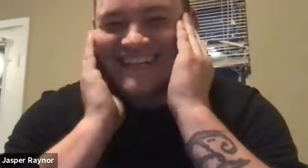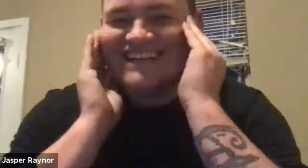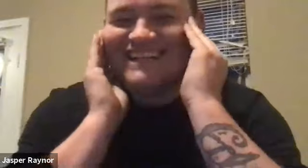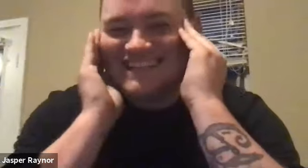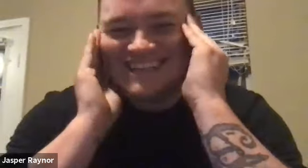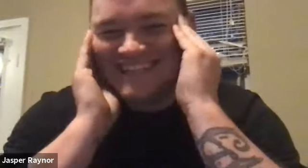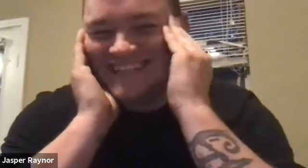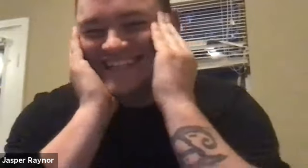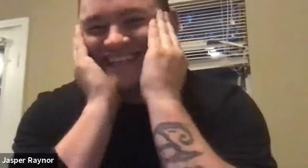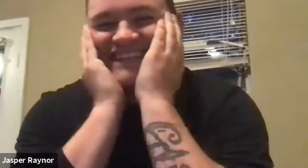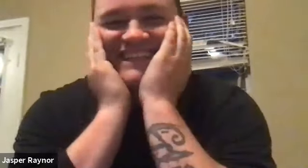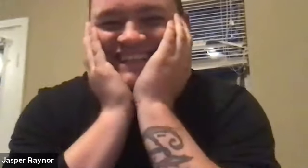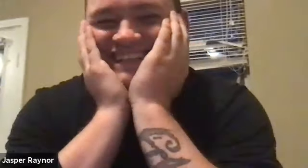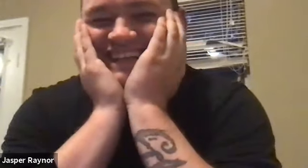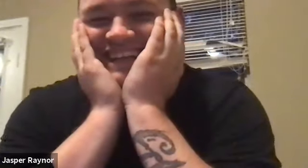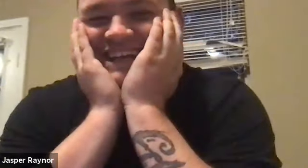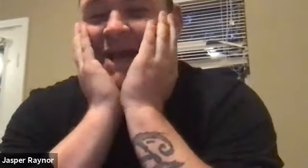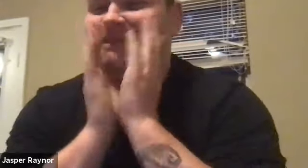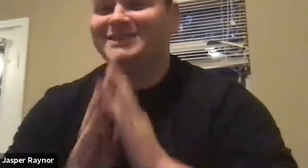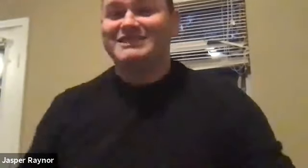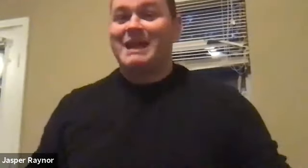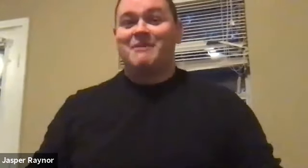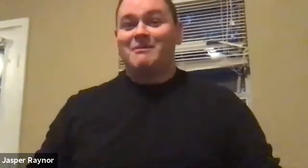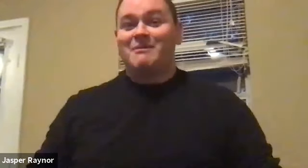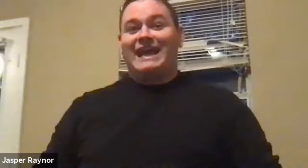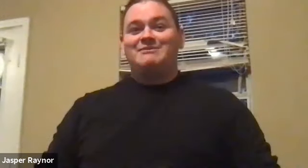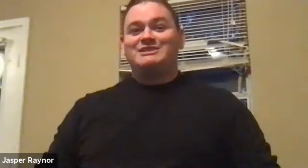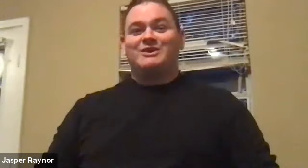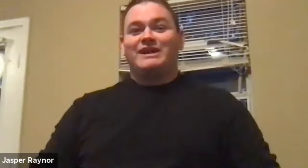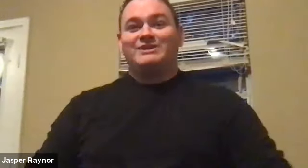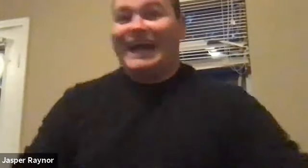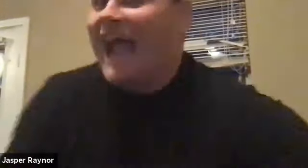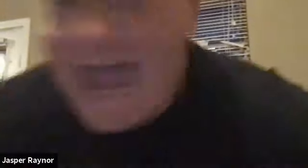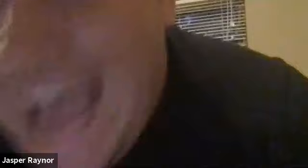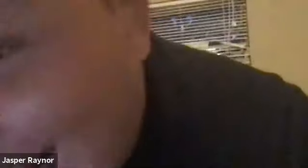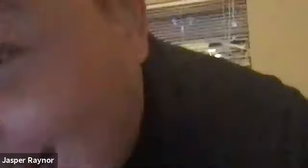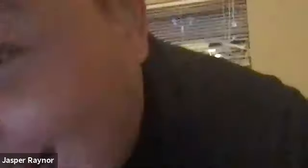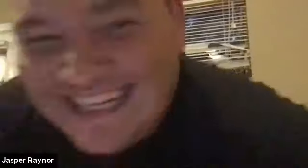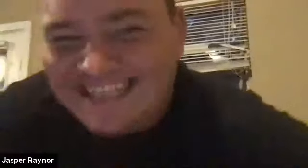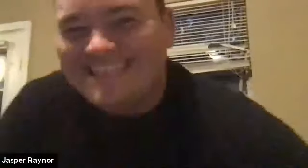Well, you have a hearing aid. And you just came up on that camera so quick, you're like, hi!